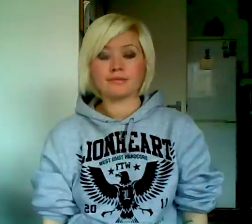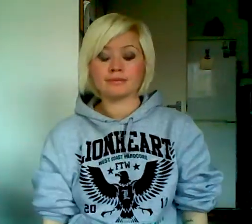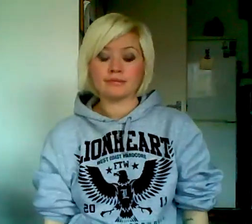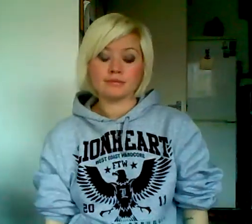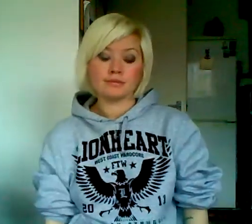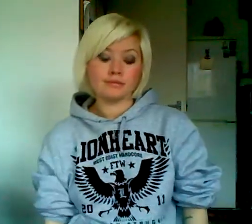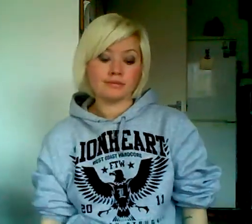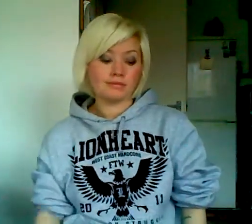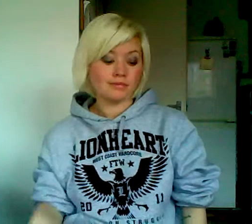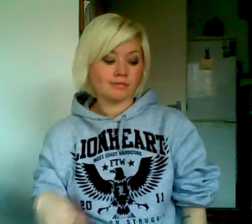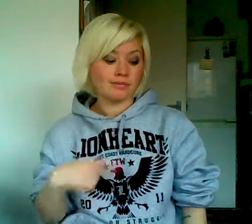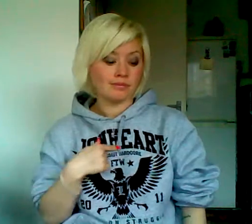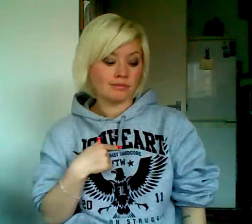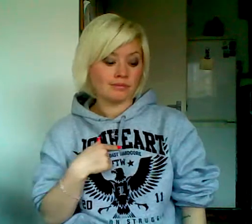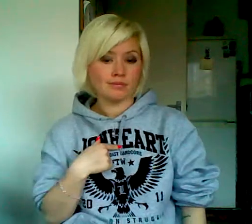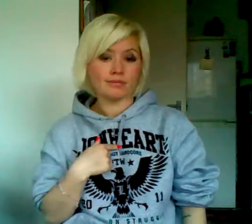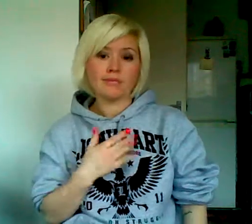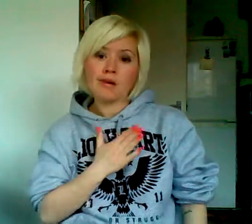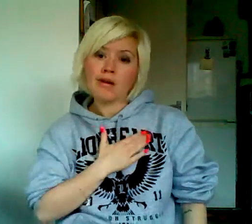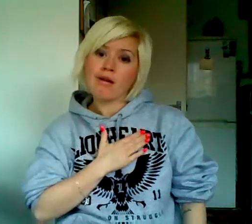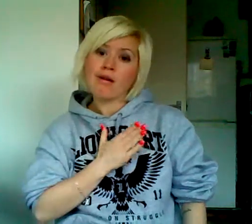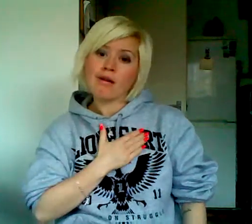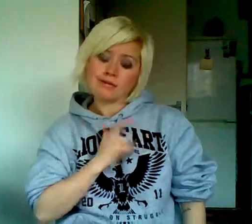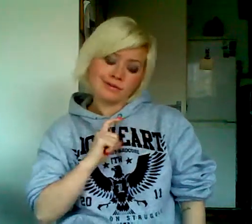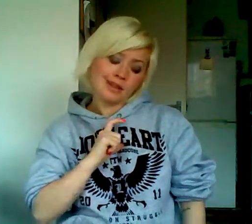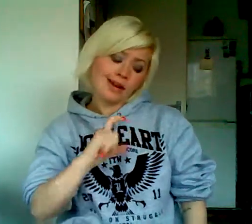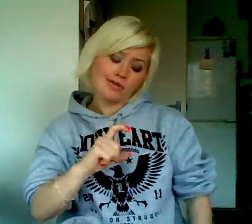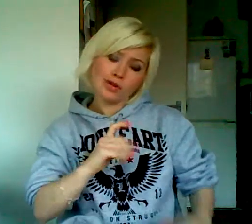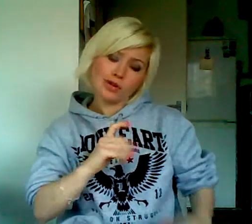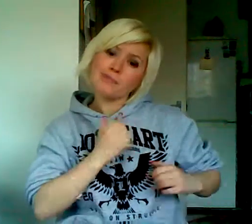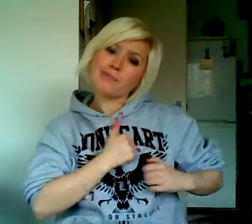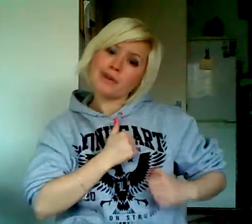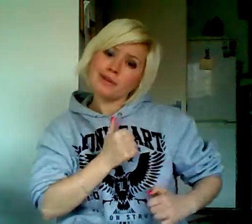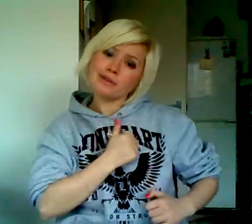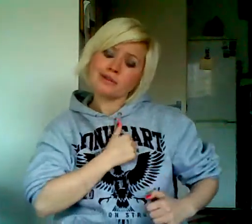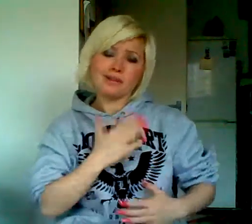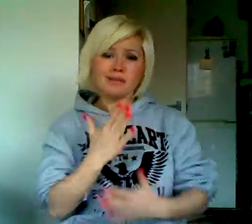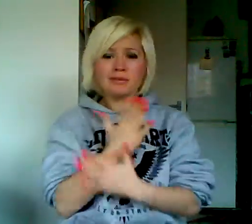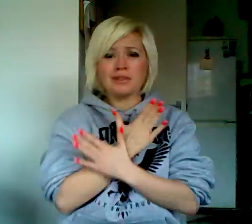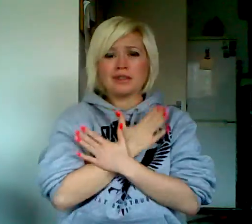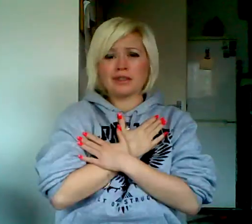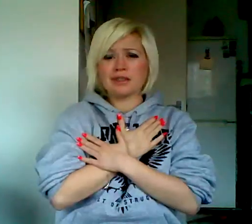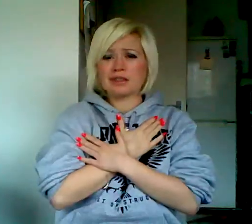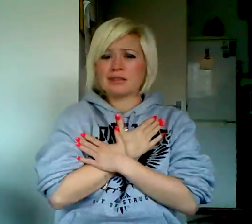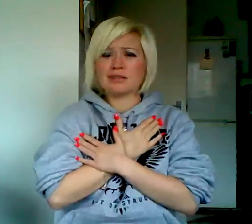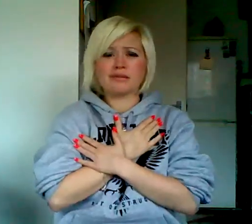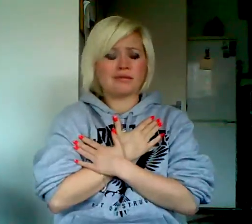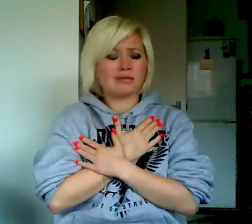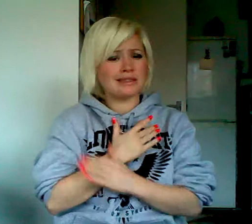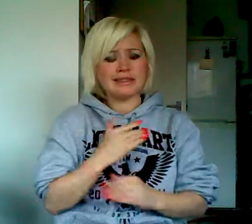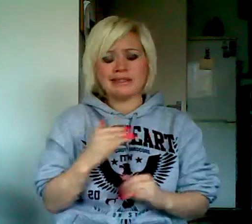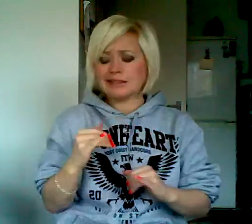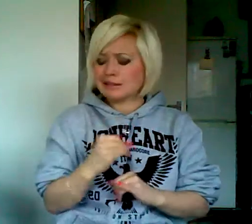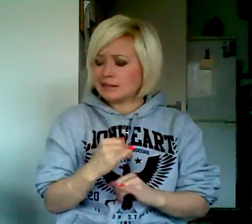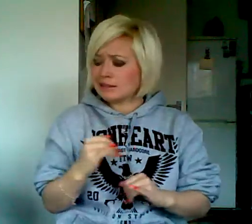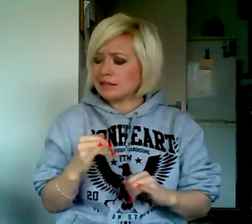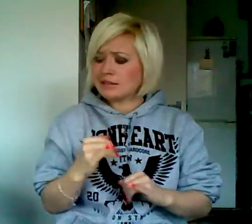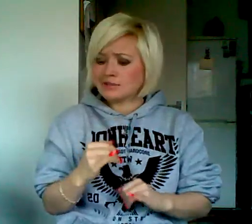My heart still has a beat, but love is now a feat. It's coming as